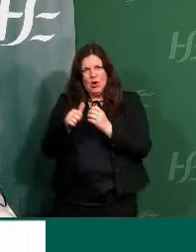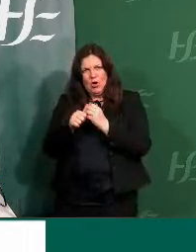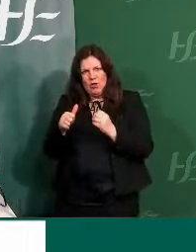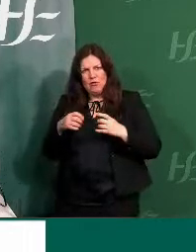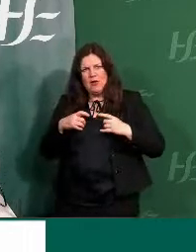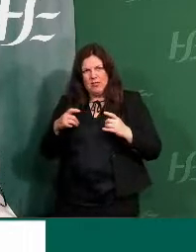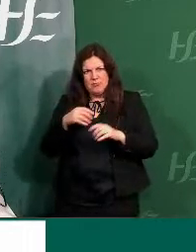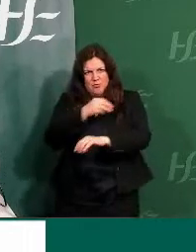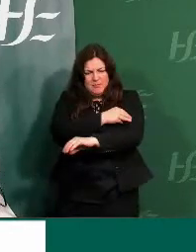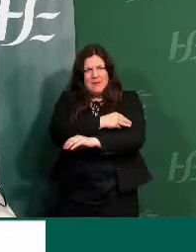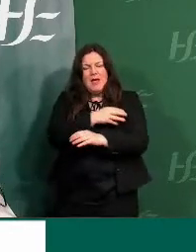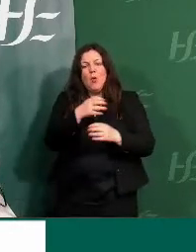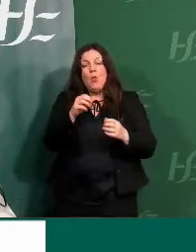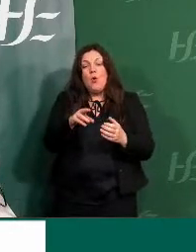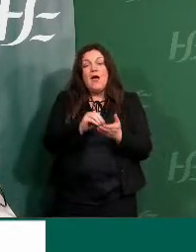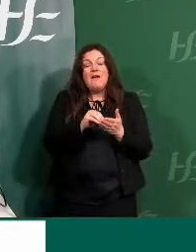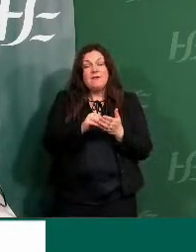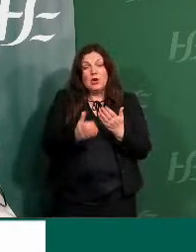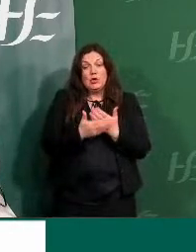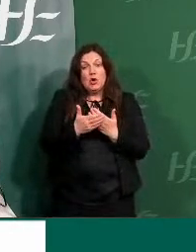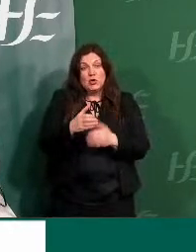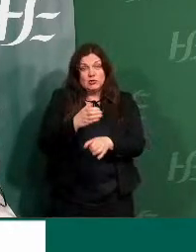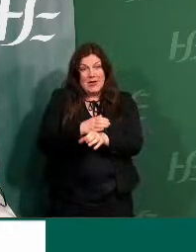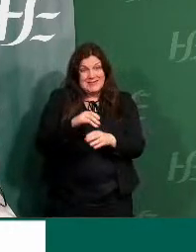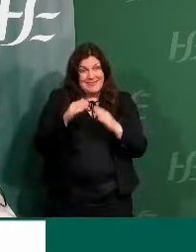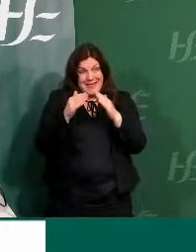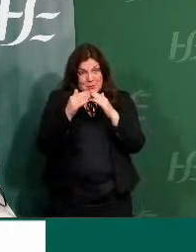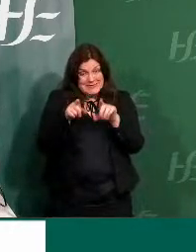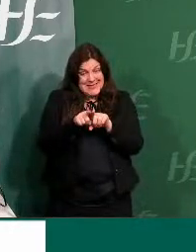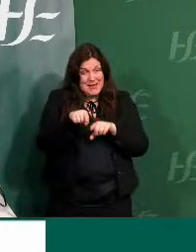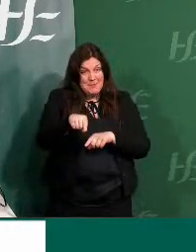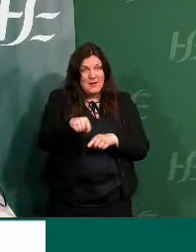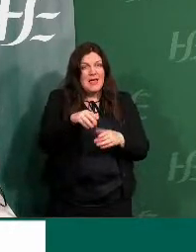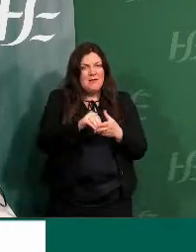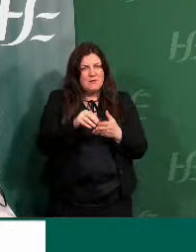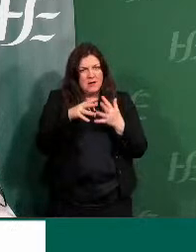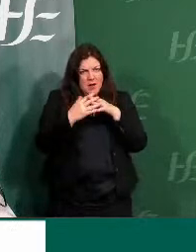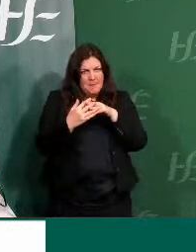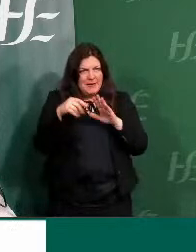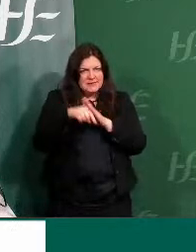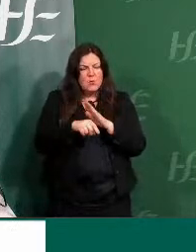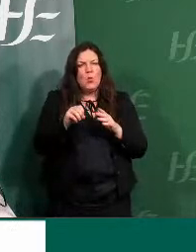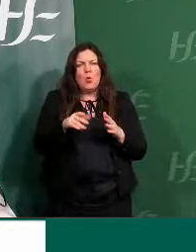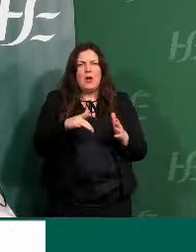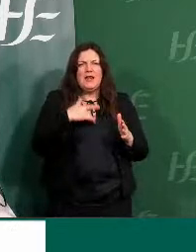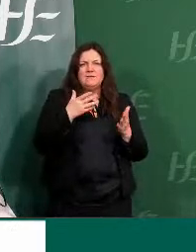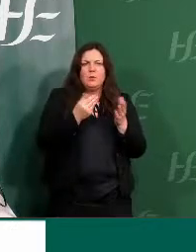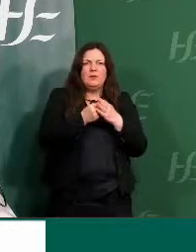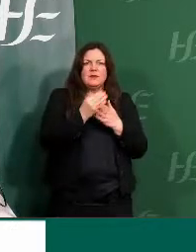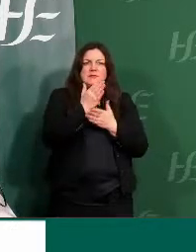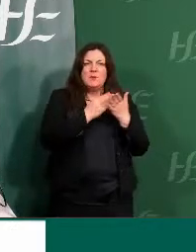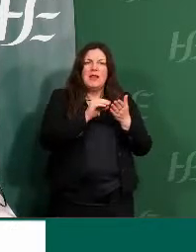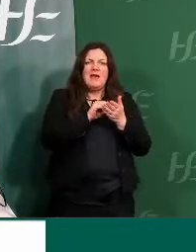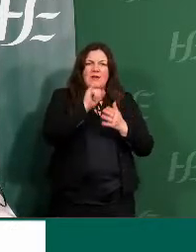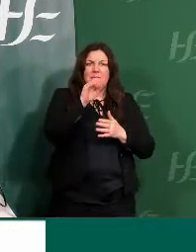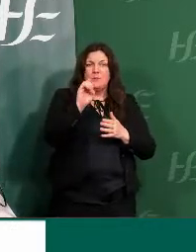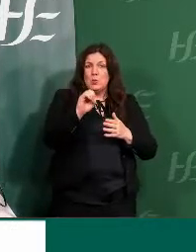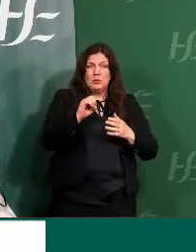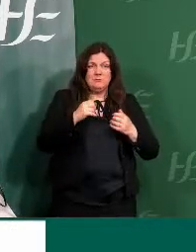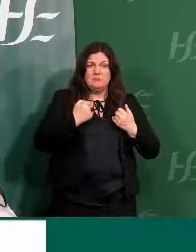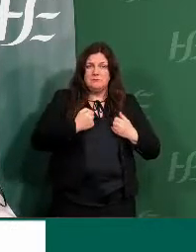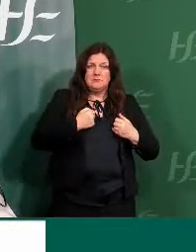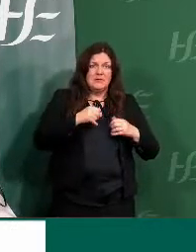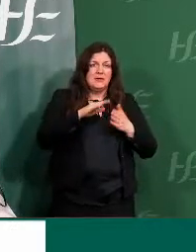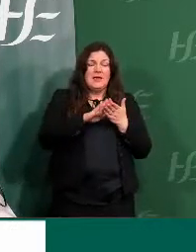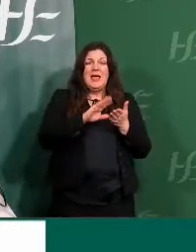living with a younger child with complex medical needs, or who are living with someone who is immunocompromised. And those chronic conditions include chronic lung